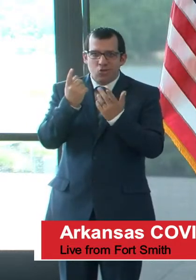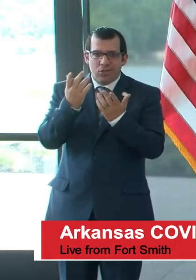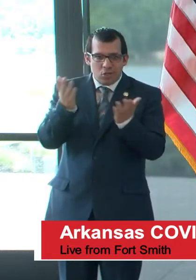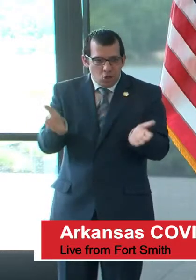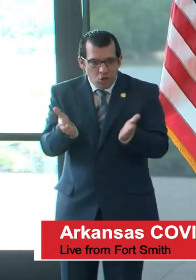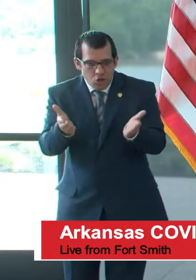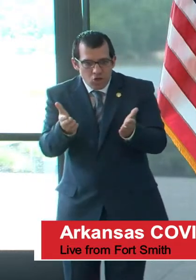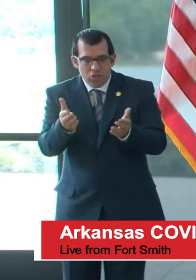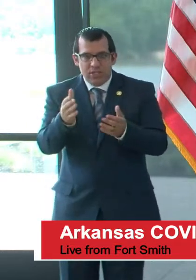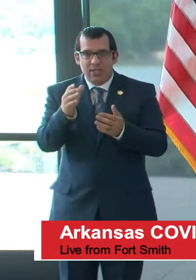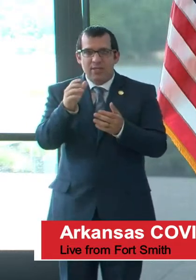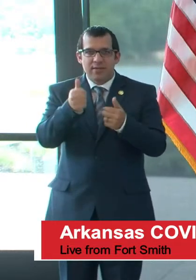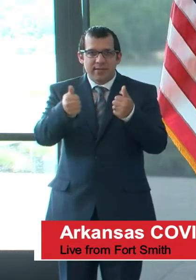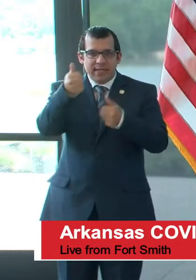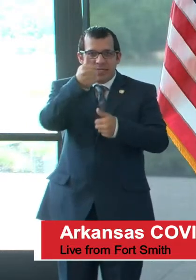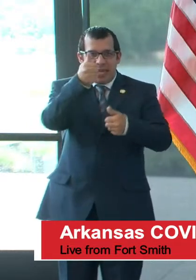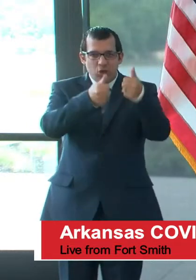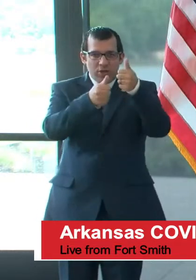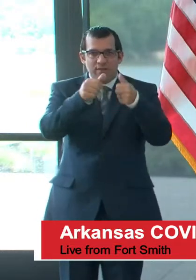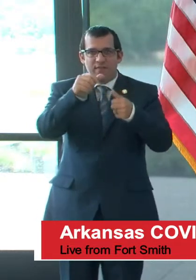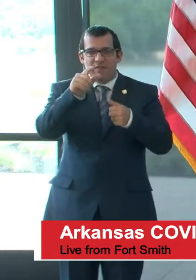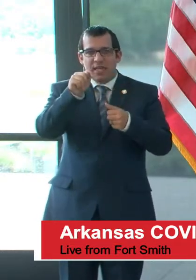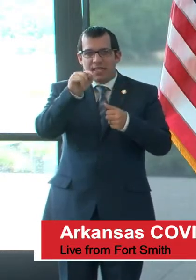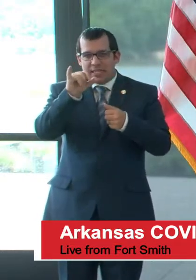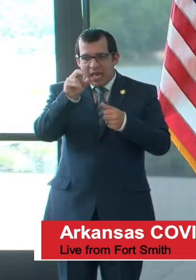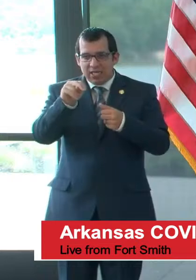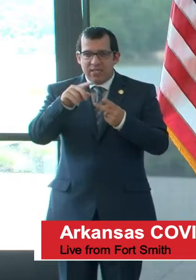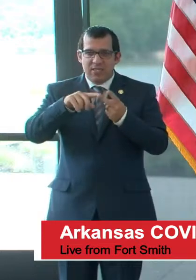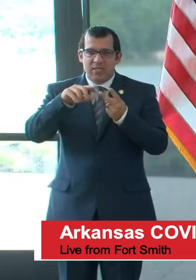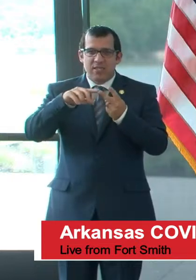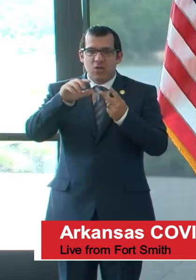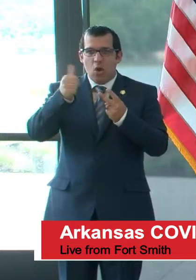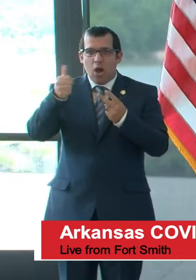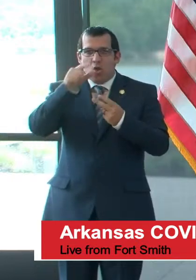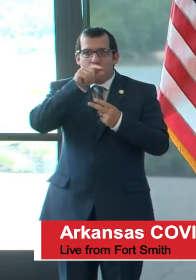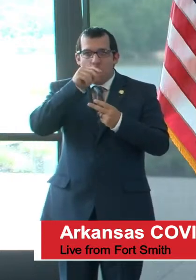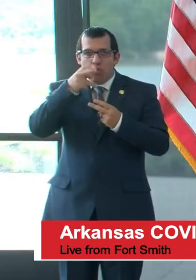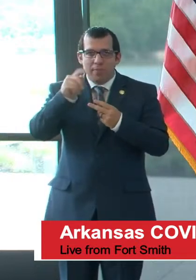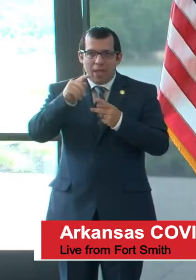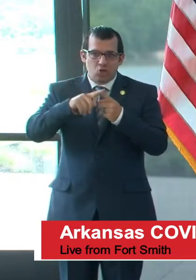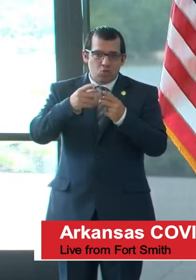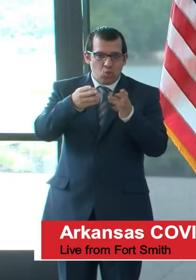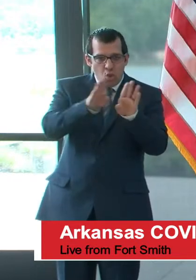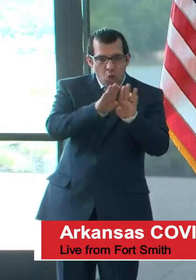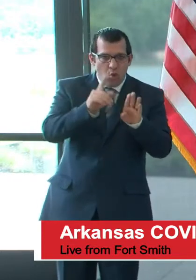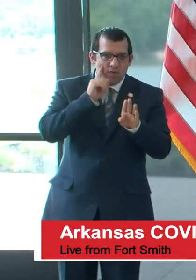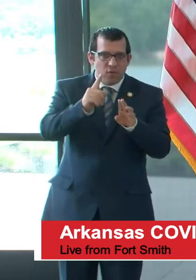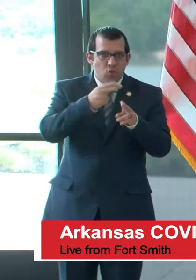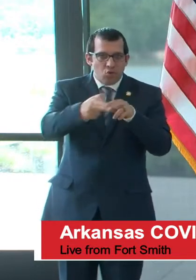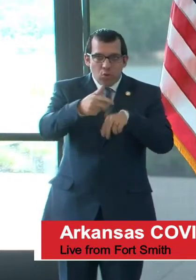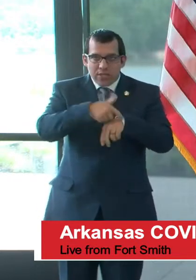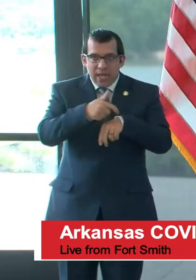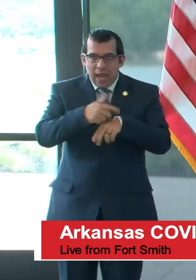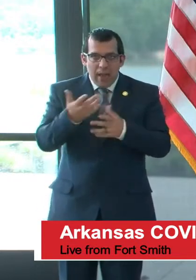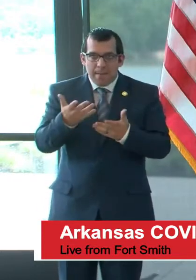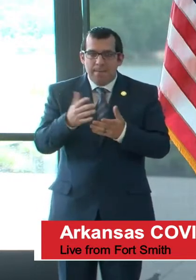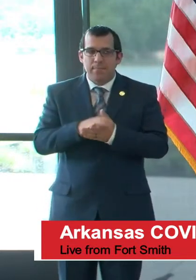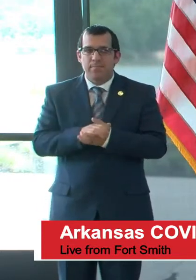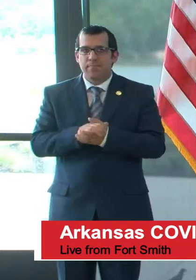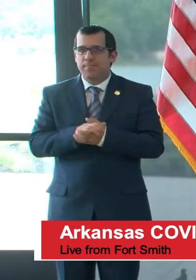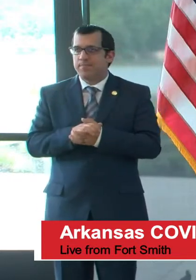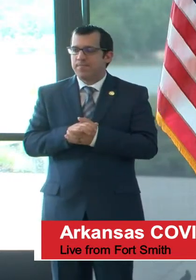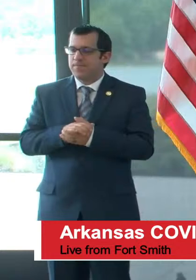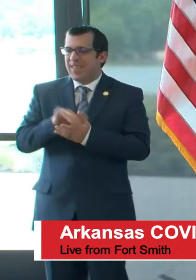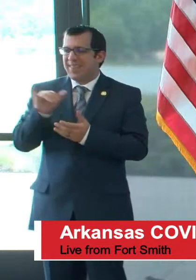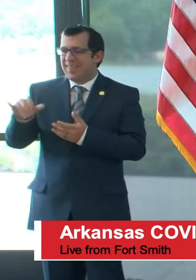urging executives at Tyson or other poultry plants to shut down temporarily for X amount of time to clean or? No, I don't think that's